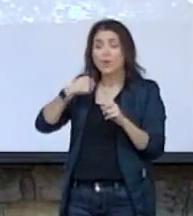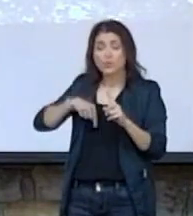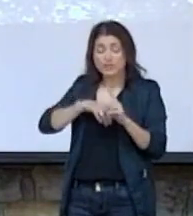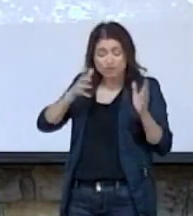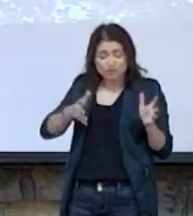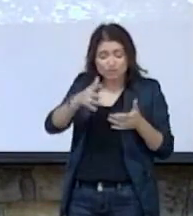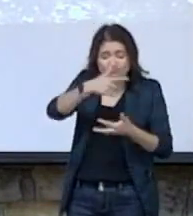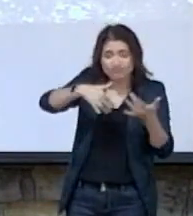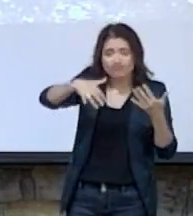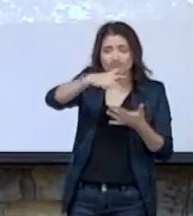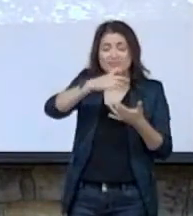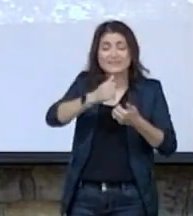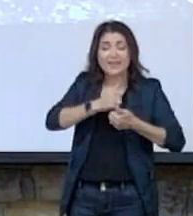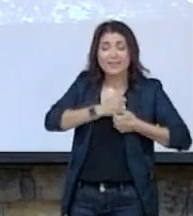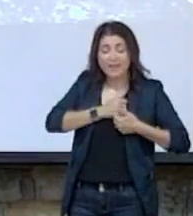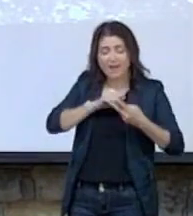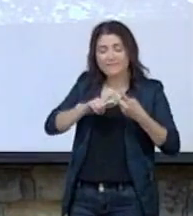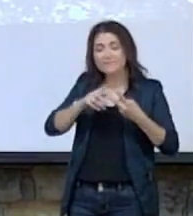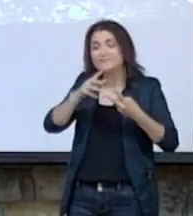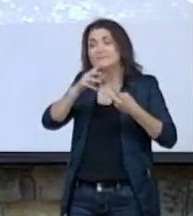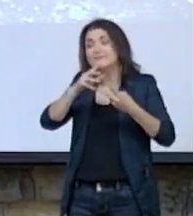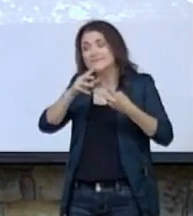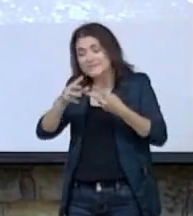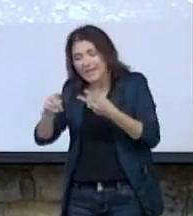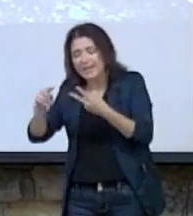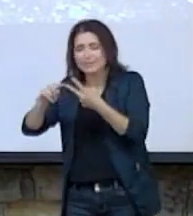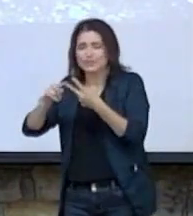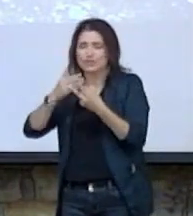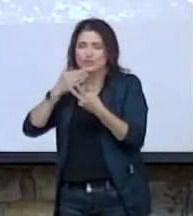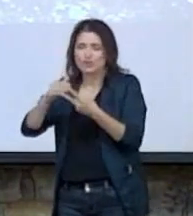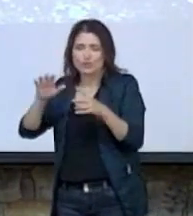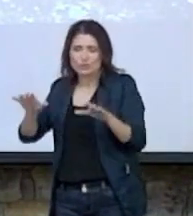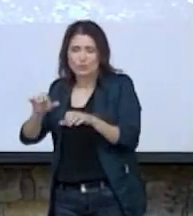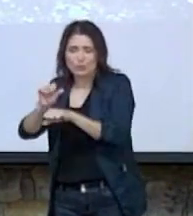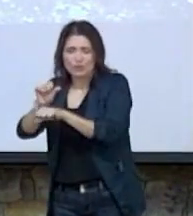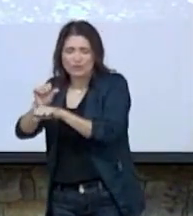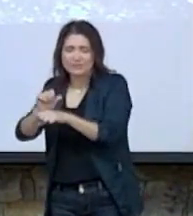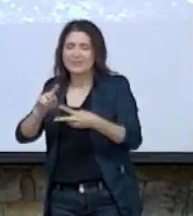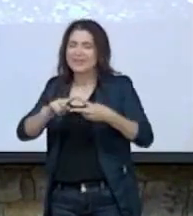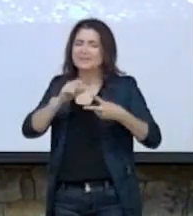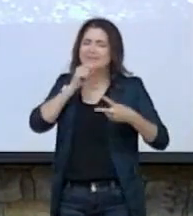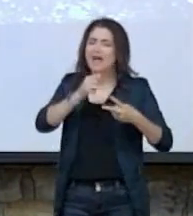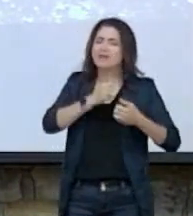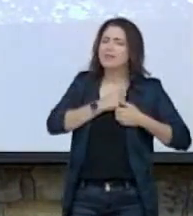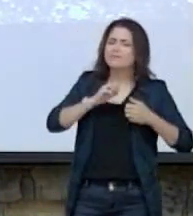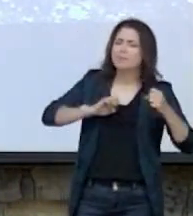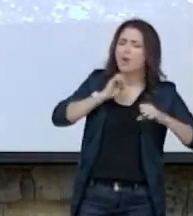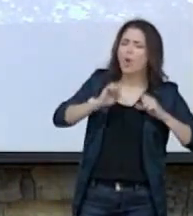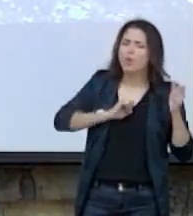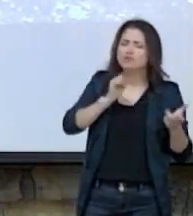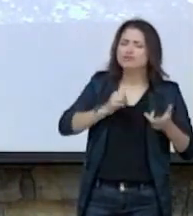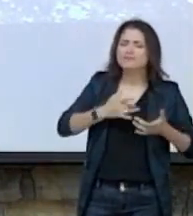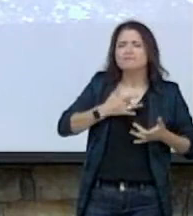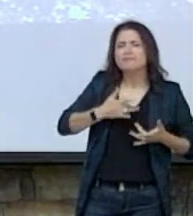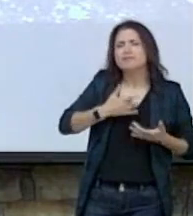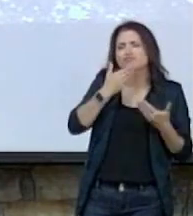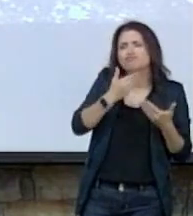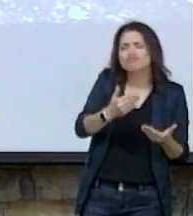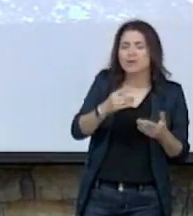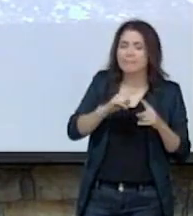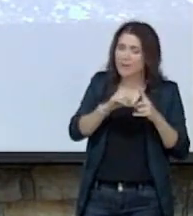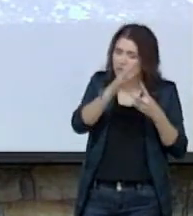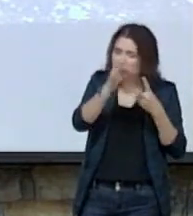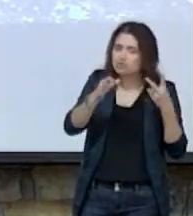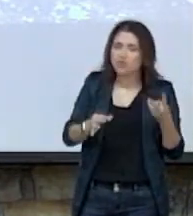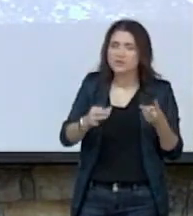other to love and good works. You see, that love is not an emotion, it's an action, it's a choice. To get up off of our rear